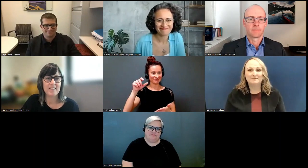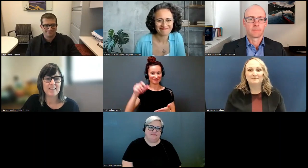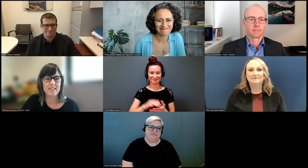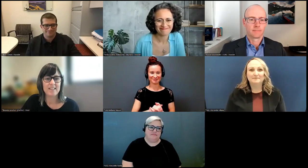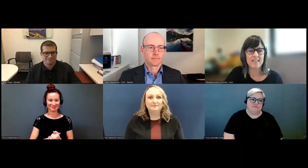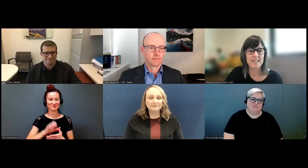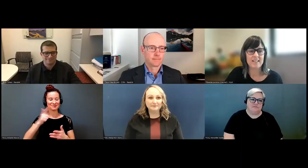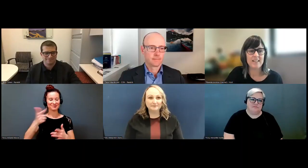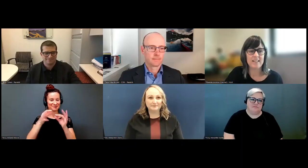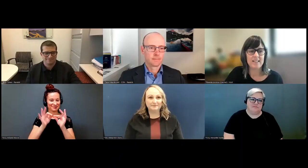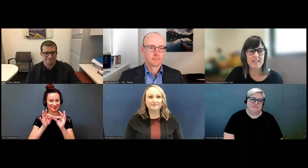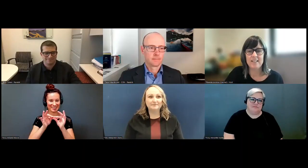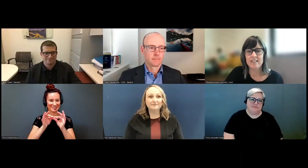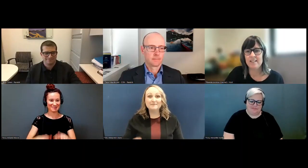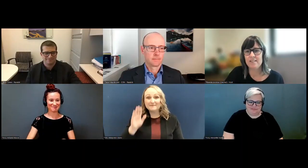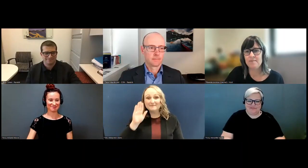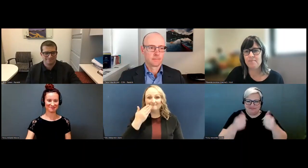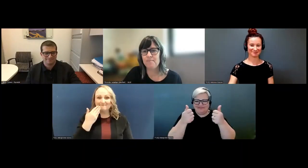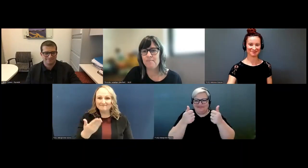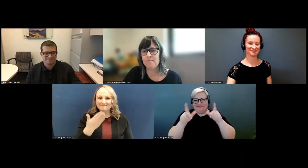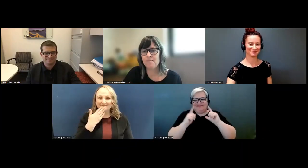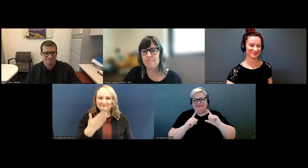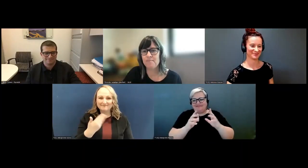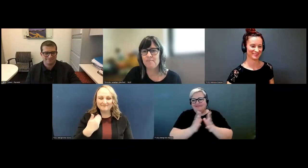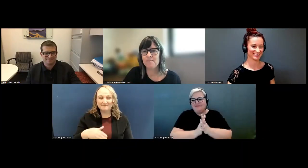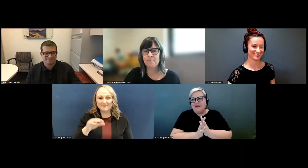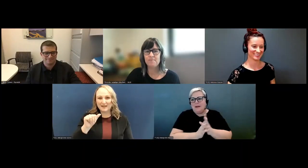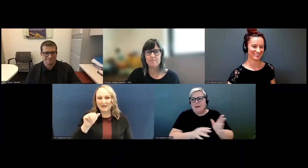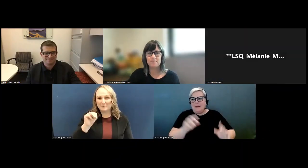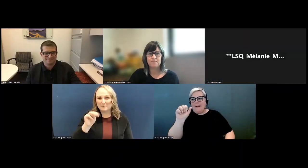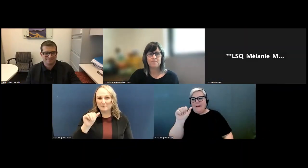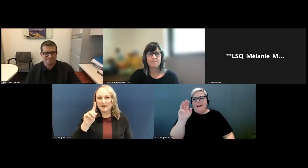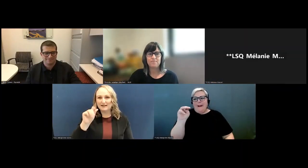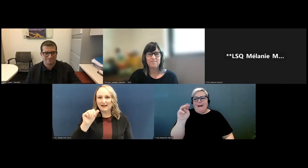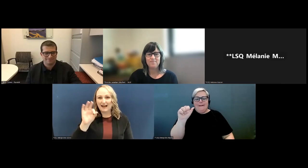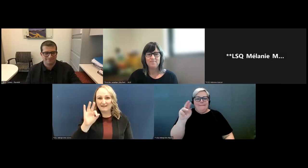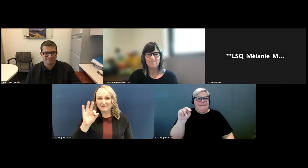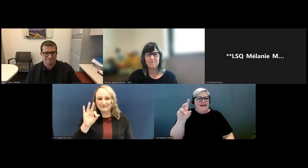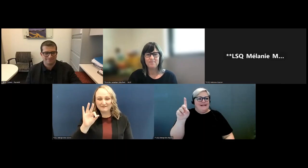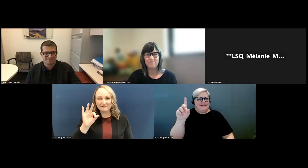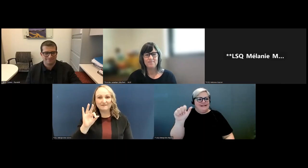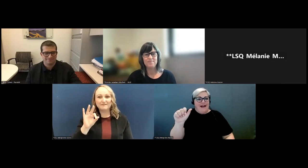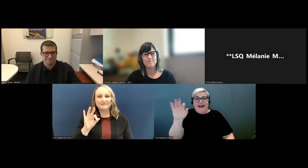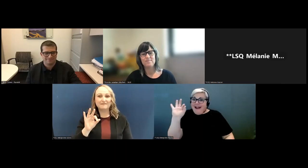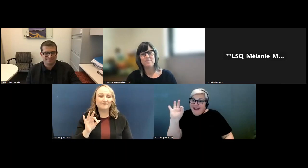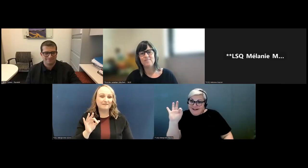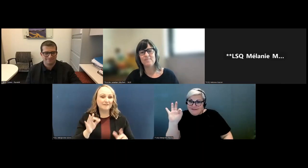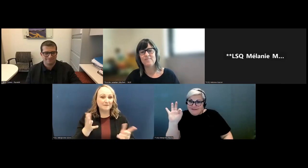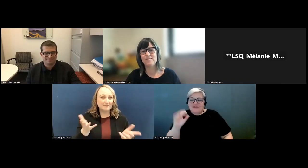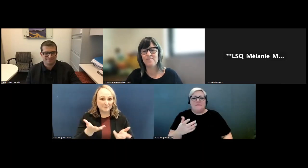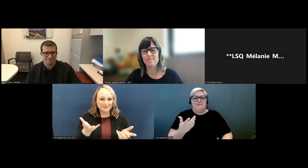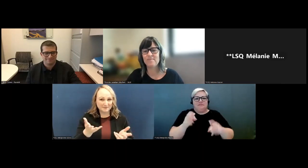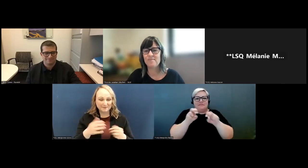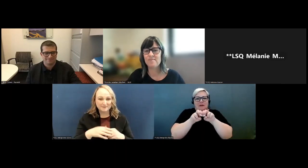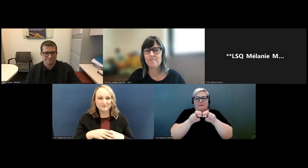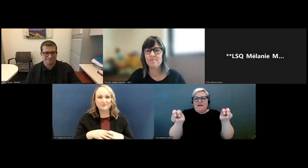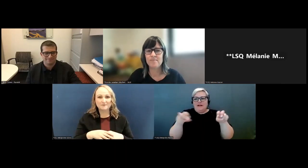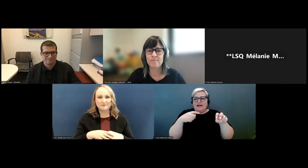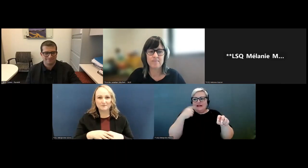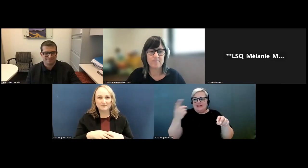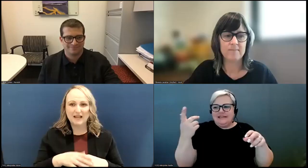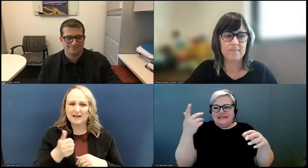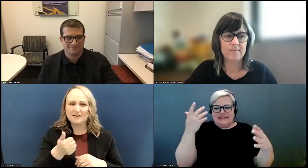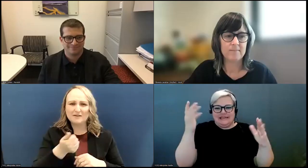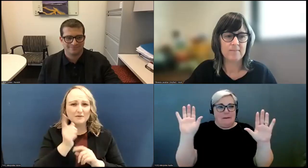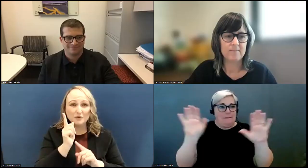Thank you. This is Amanda F. speaking as our panelists are released from the screen. We have a couple of minutes here